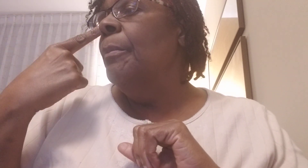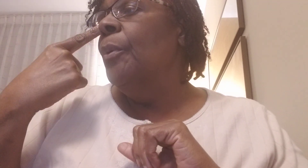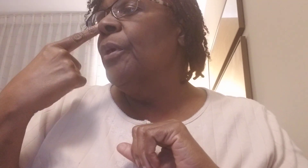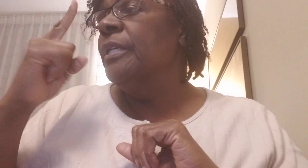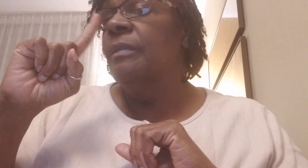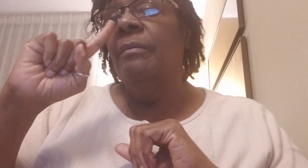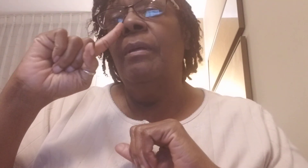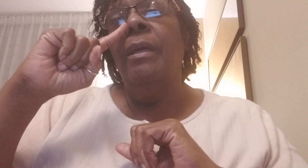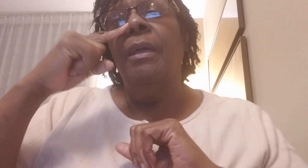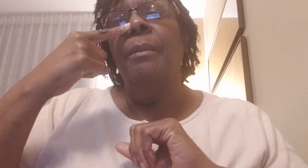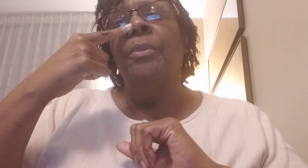bored, bored.